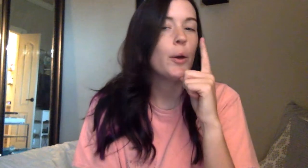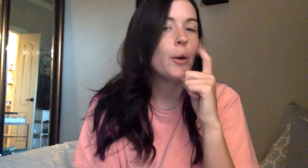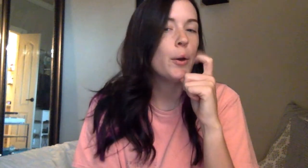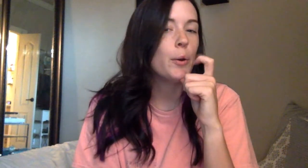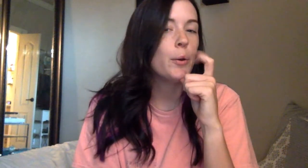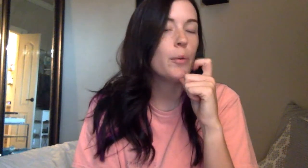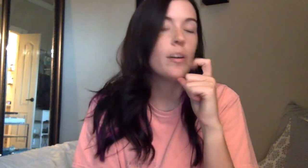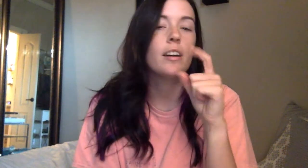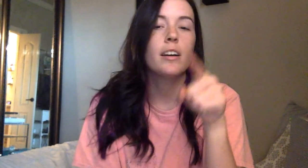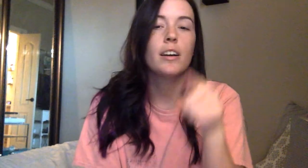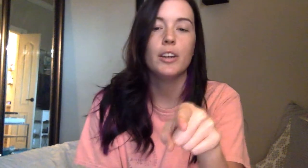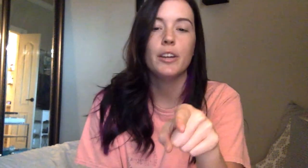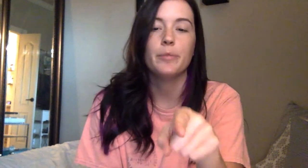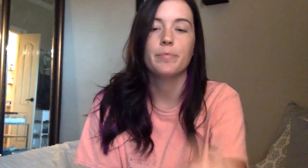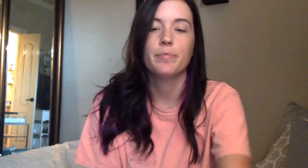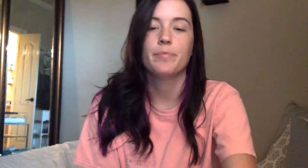who, you.